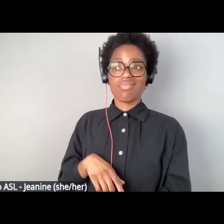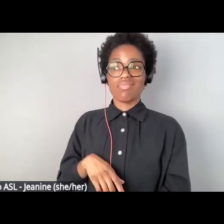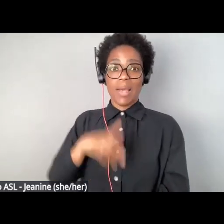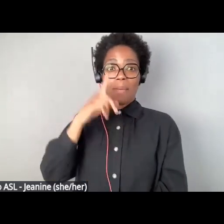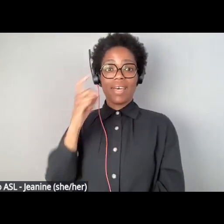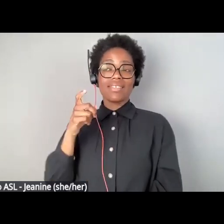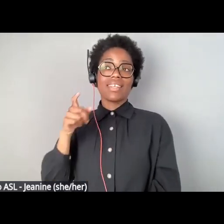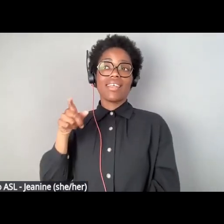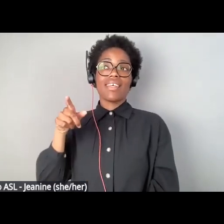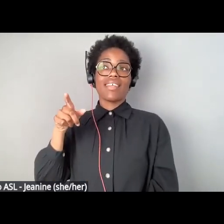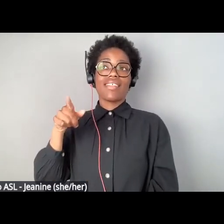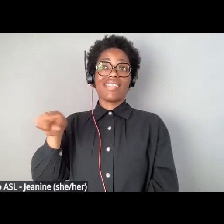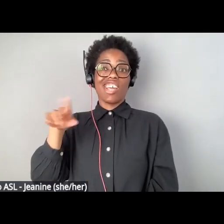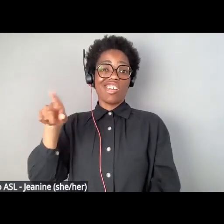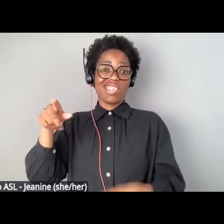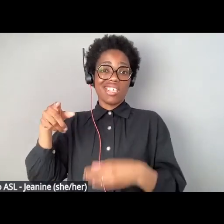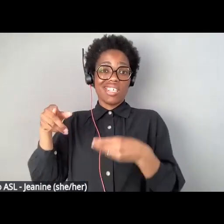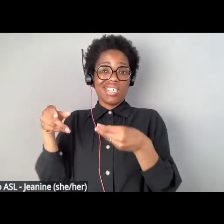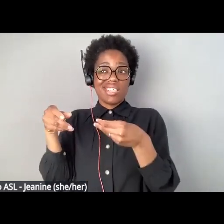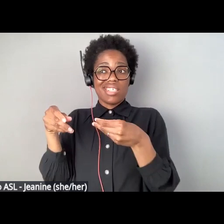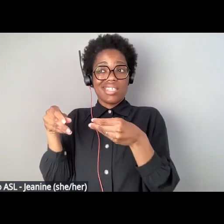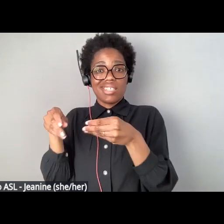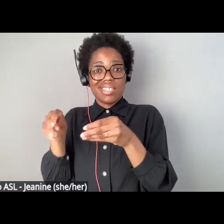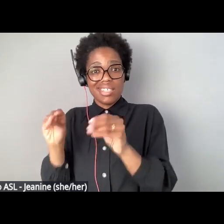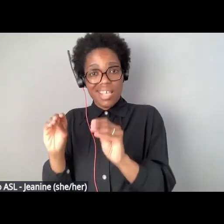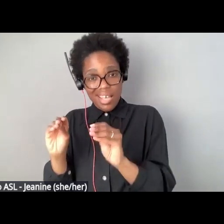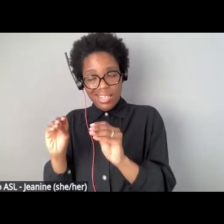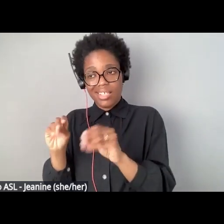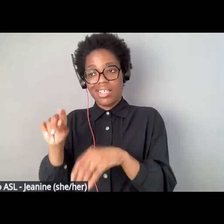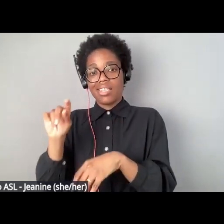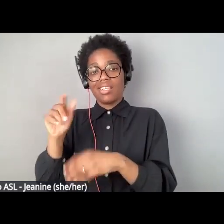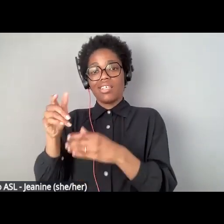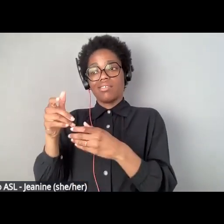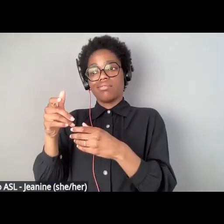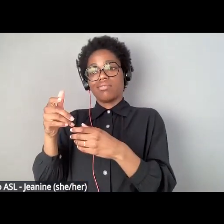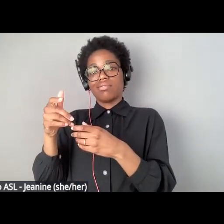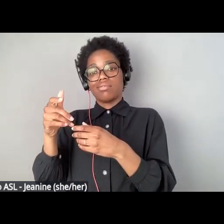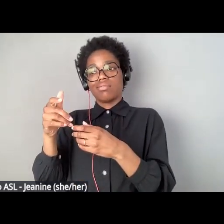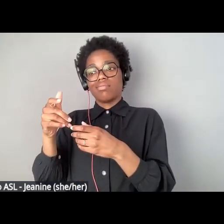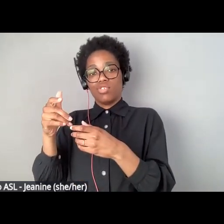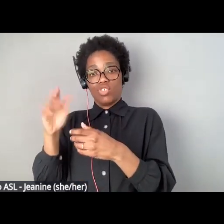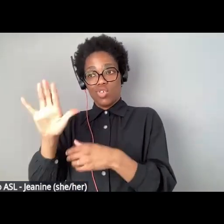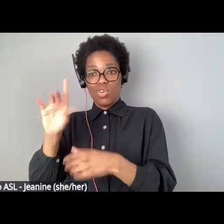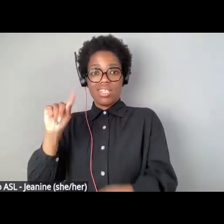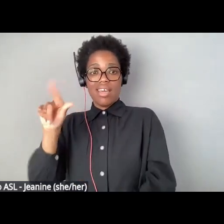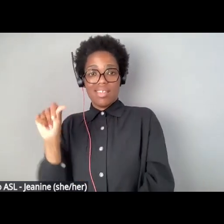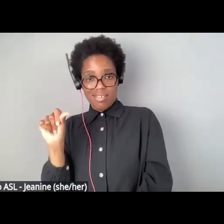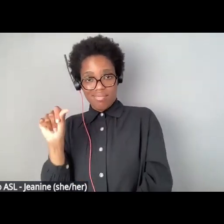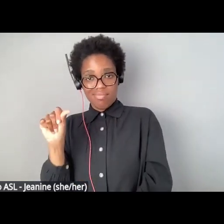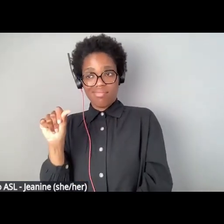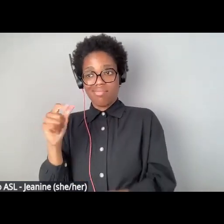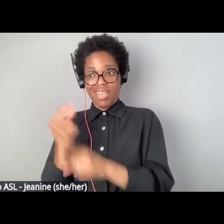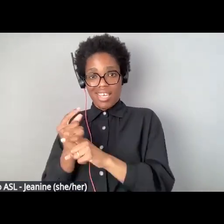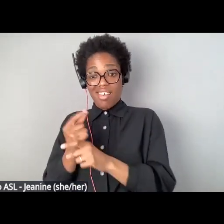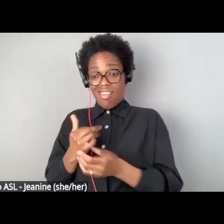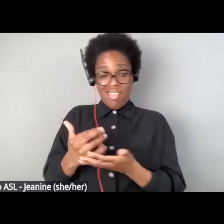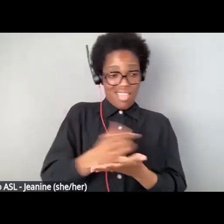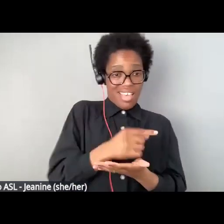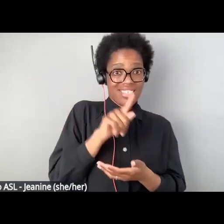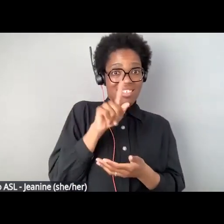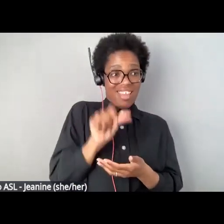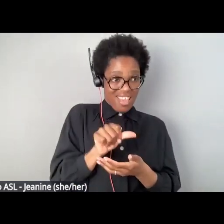tools and ad space that use all of the data that they've collected. They're not selling ground beef, right? They're selling Big